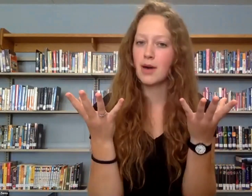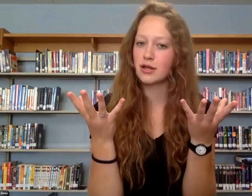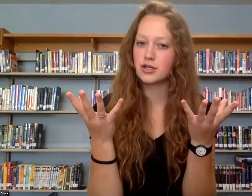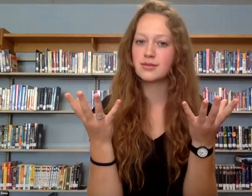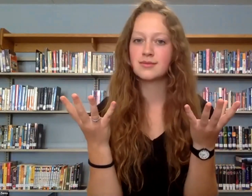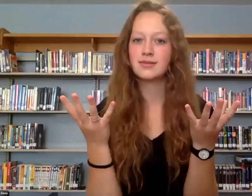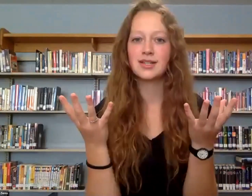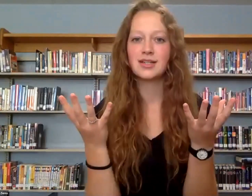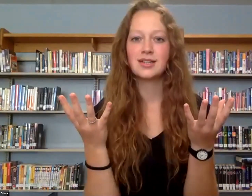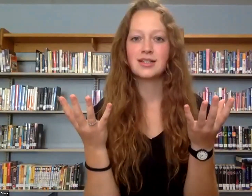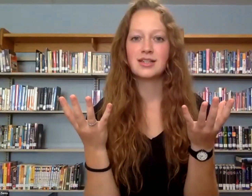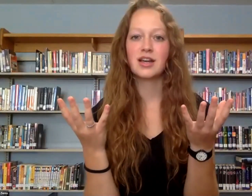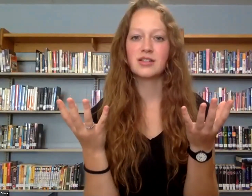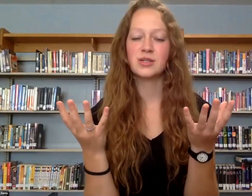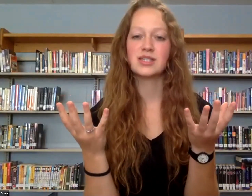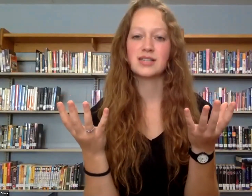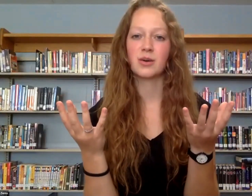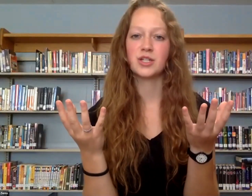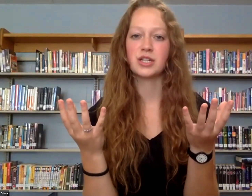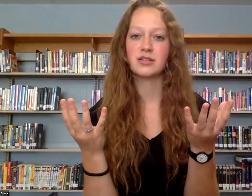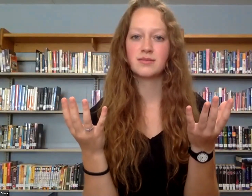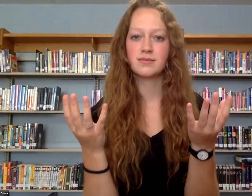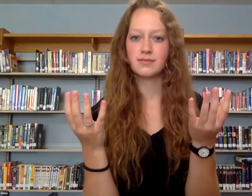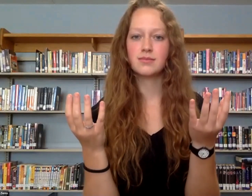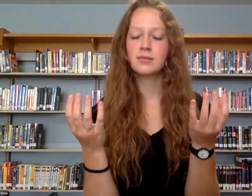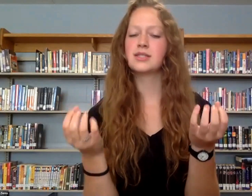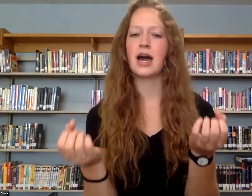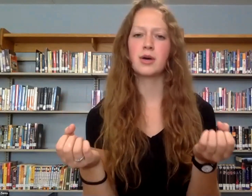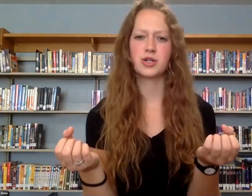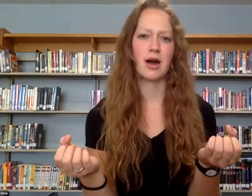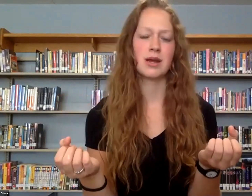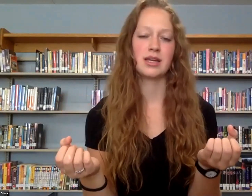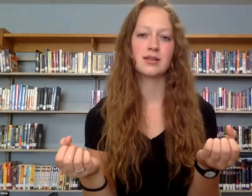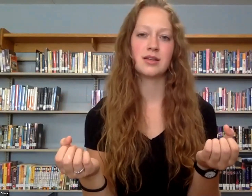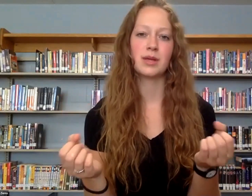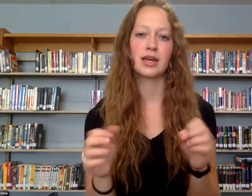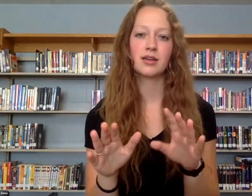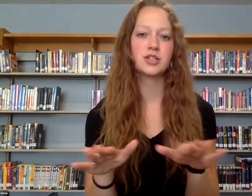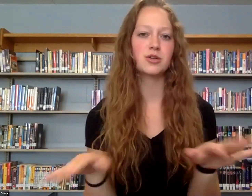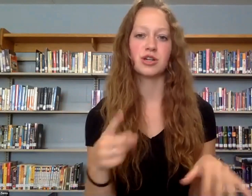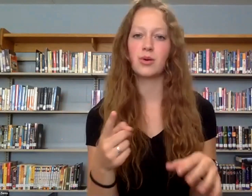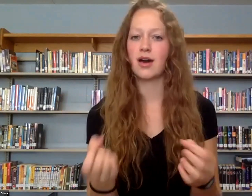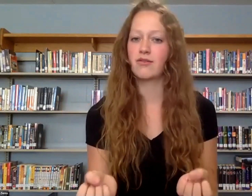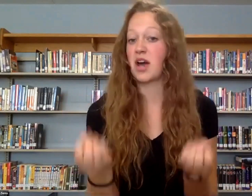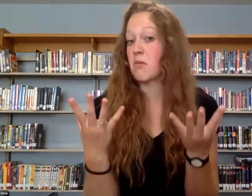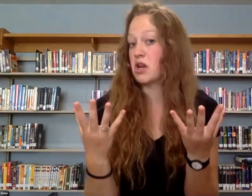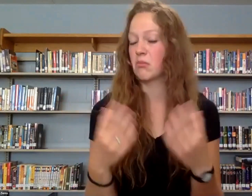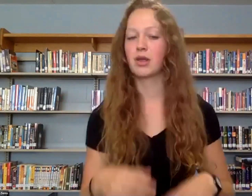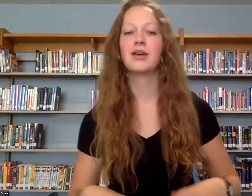much. You could also use this as a question. It's how much or how many. You could be like, children, you have how many?